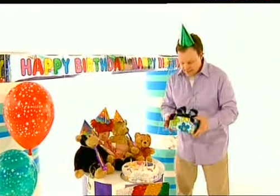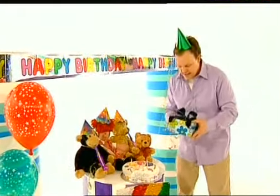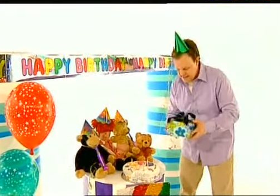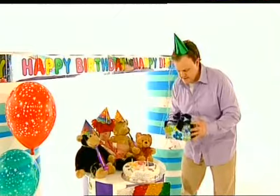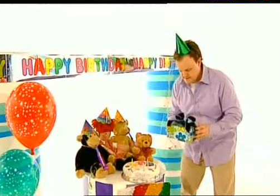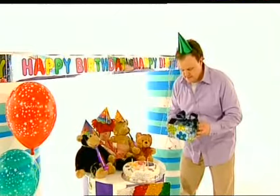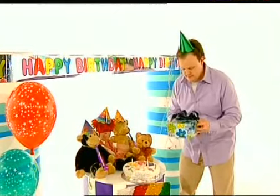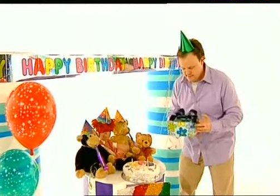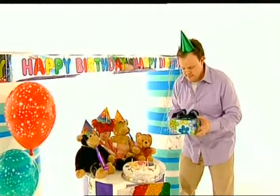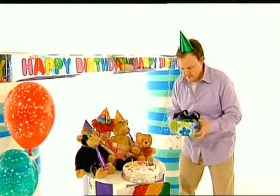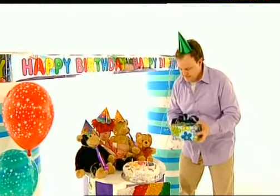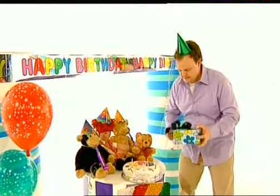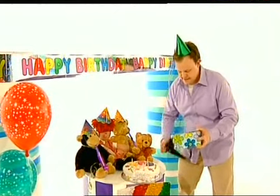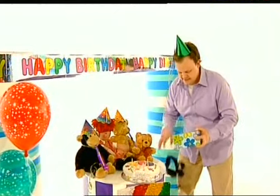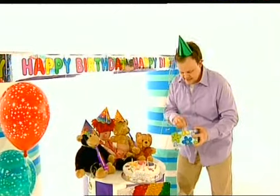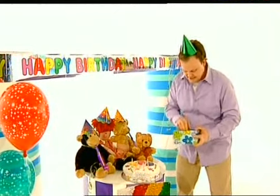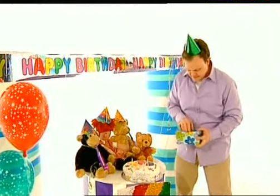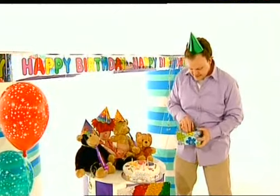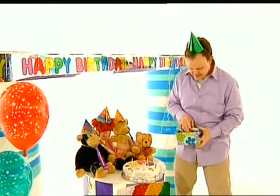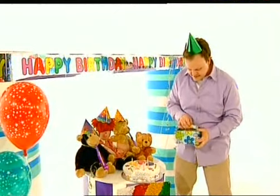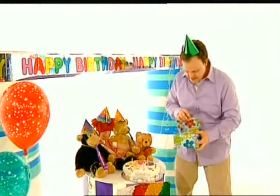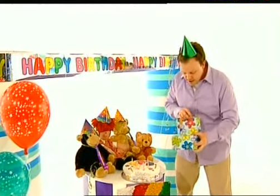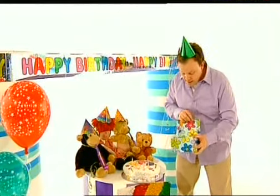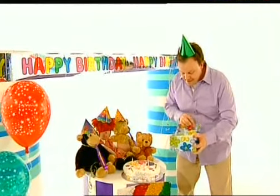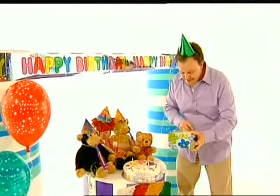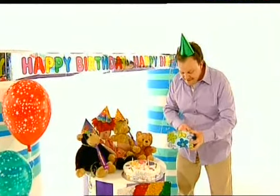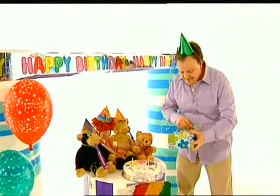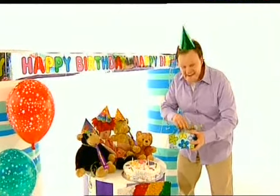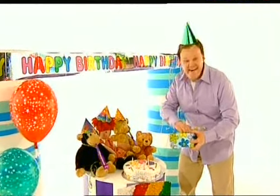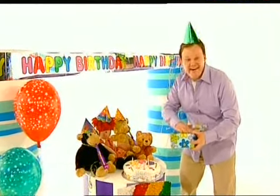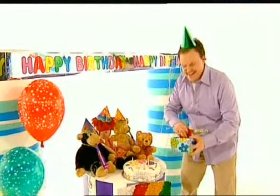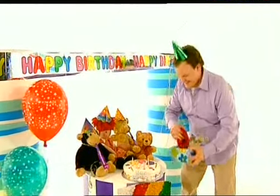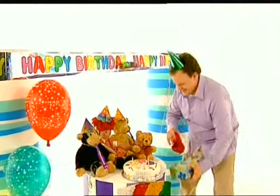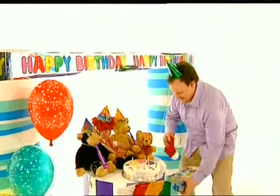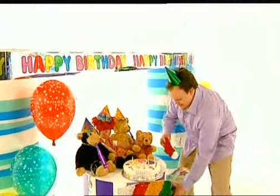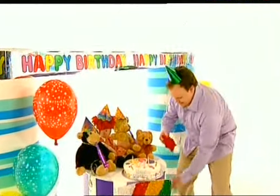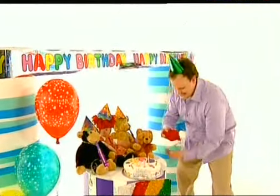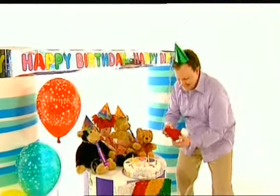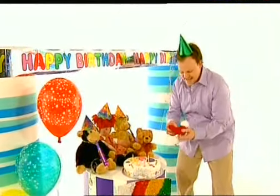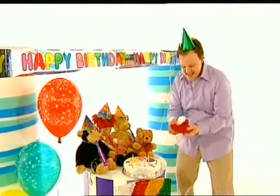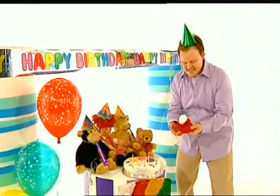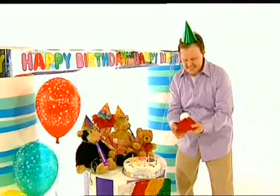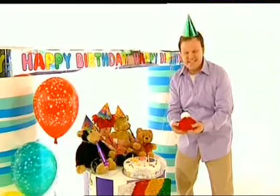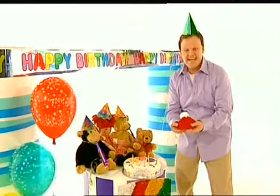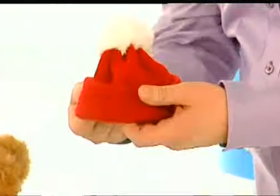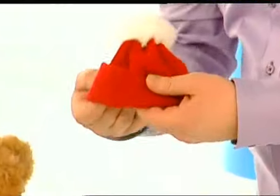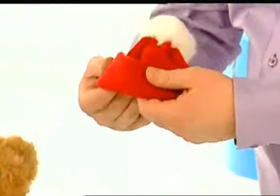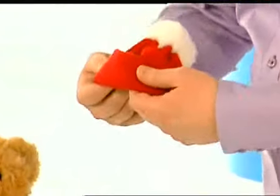it. Right, let's see what it is. Ah, it's a hat! A